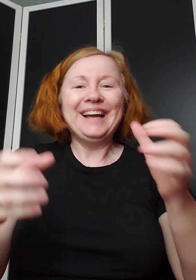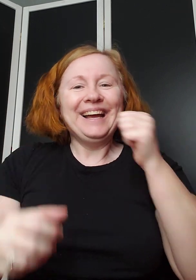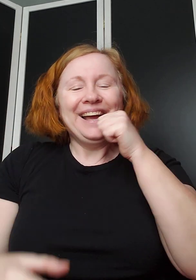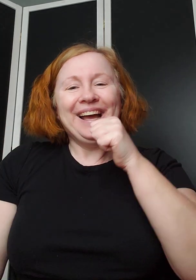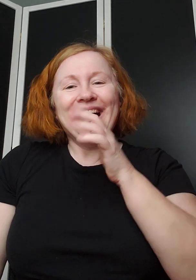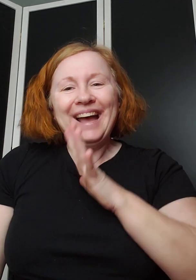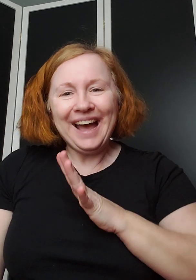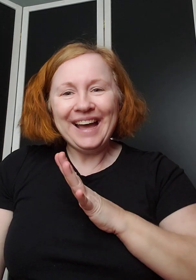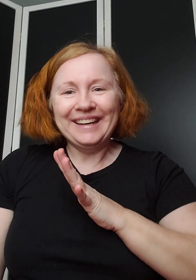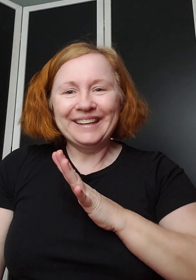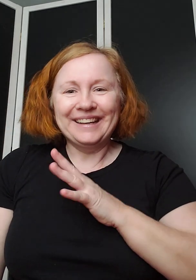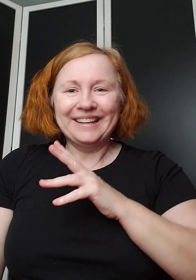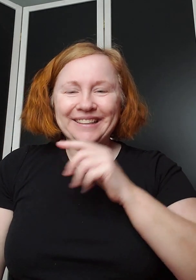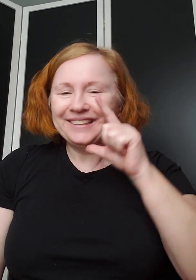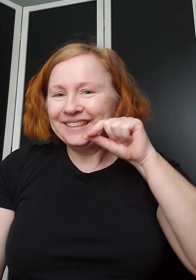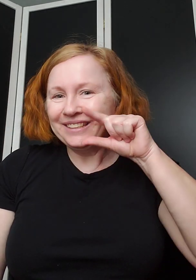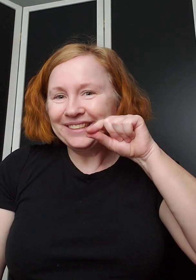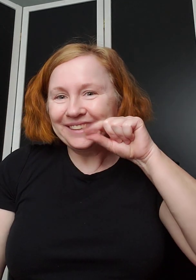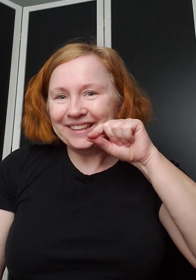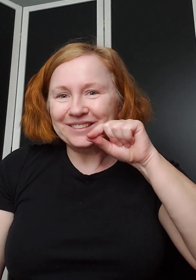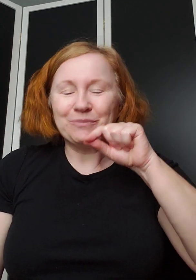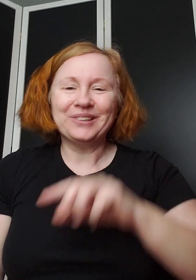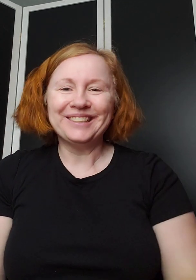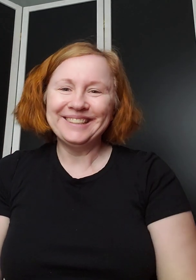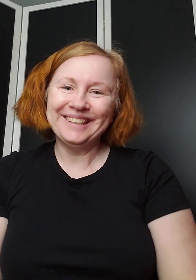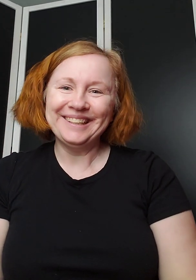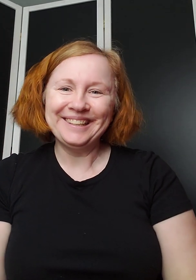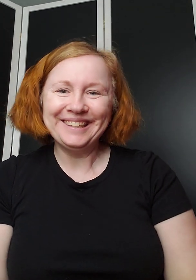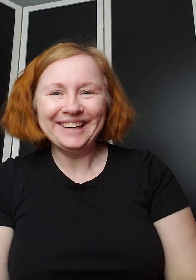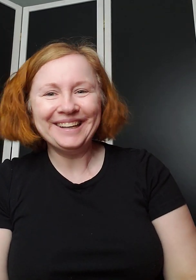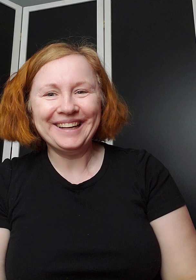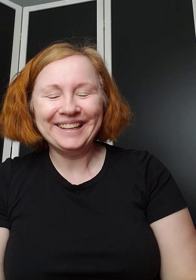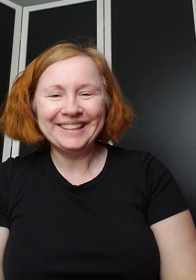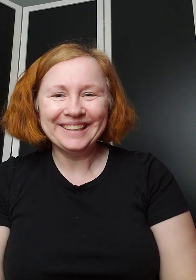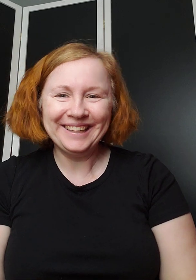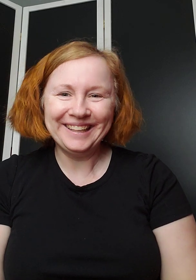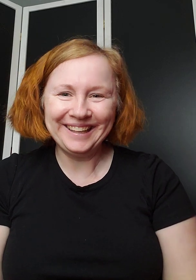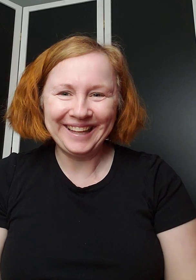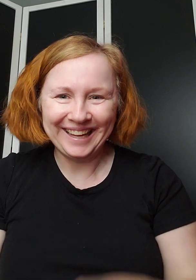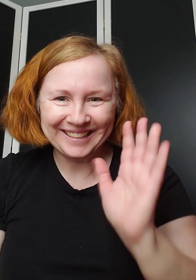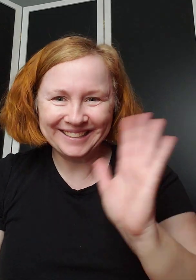hen. That's a bird. All right. Thanks.